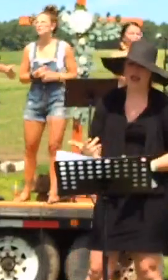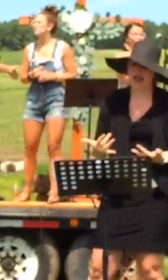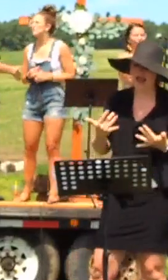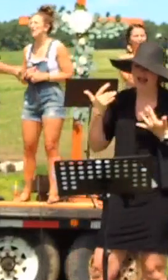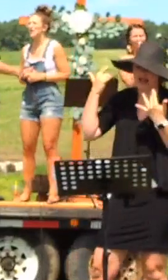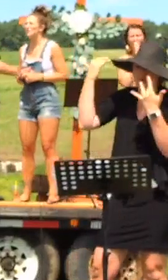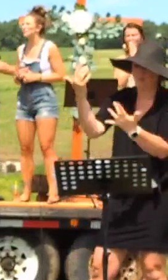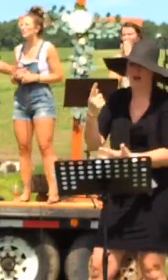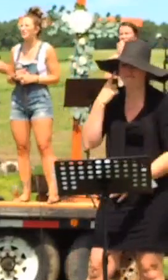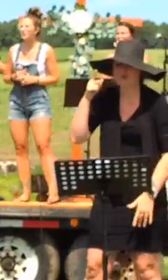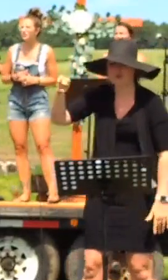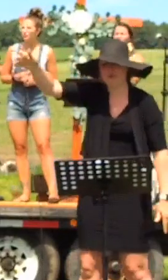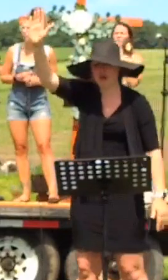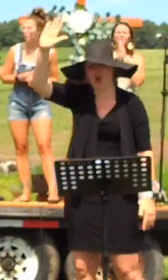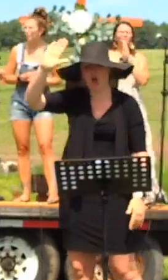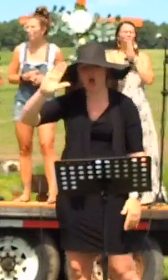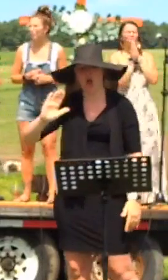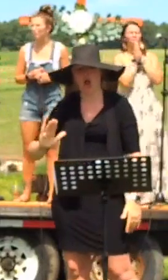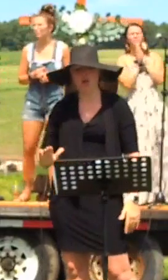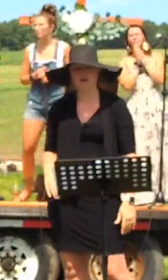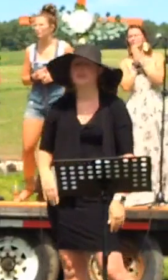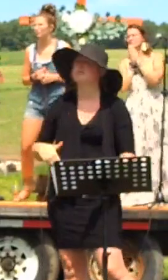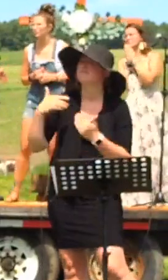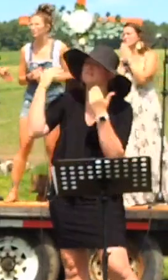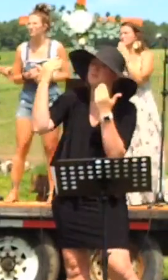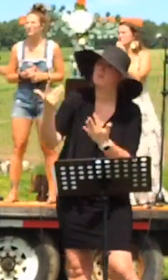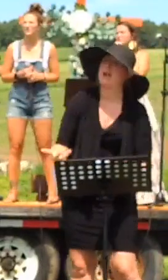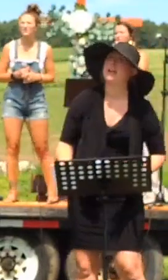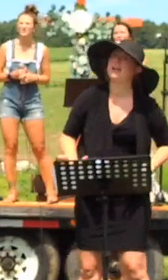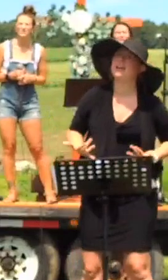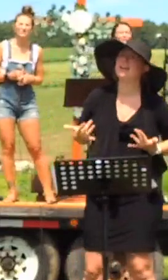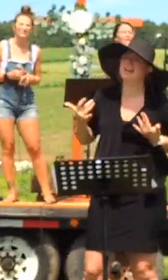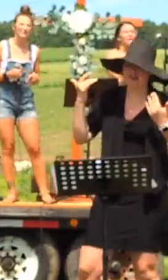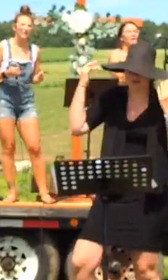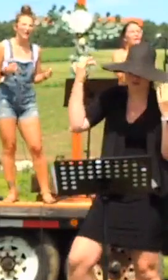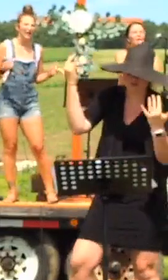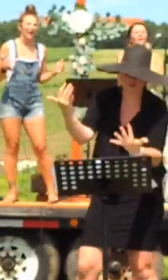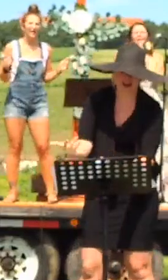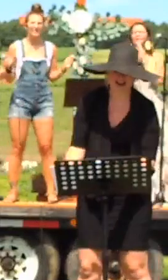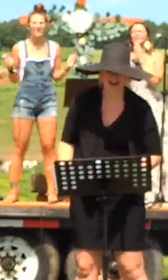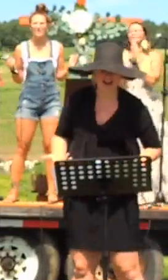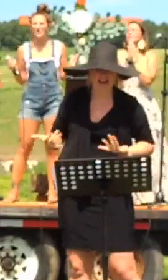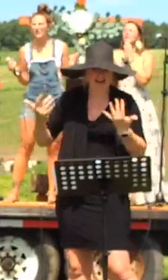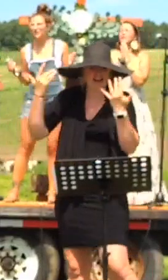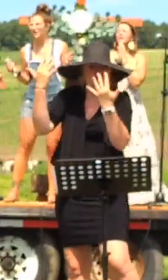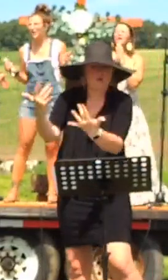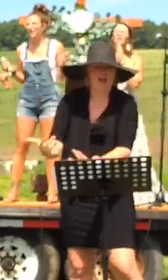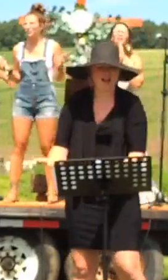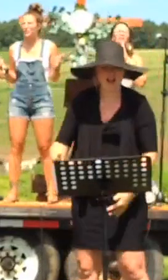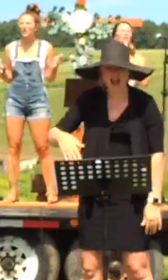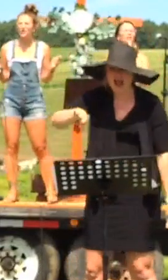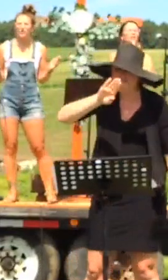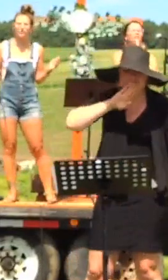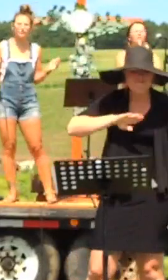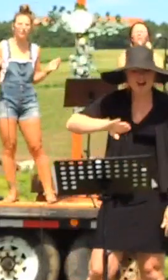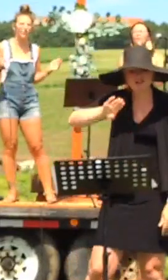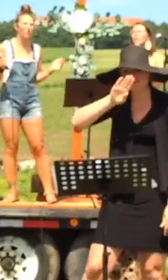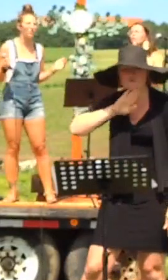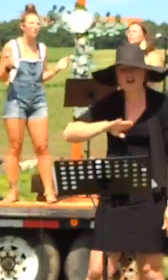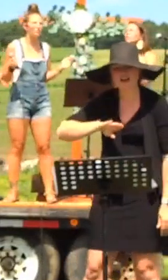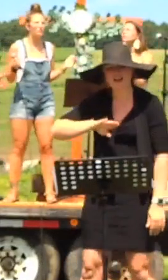Walking around these walls, I thought by now